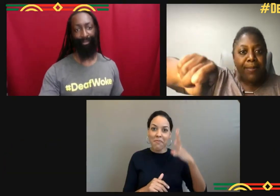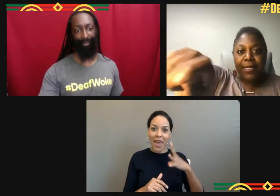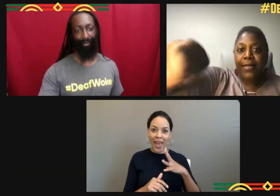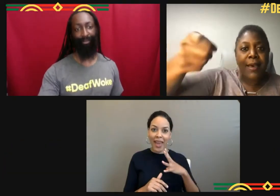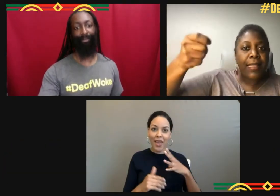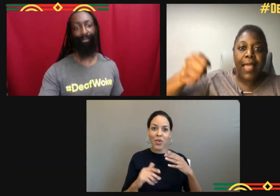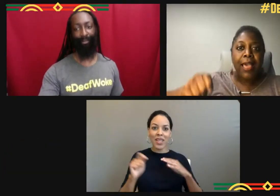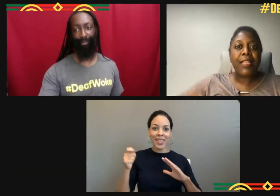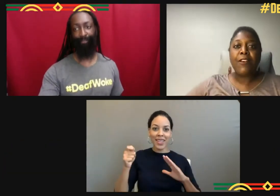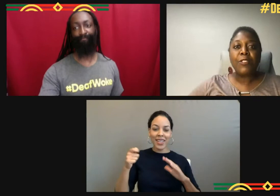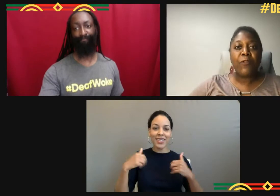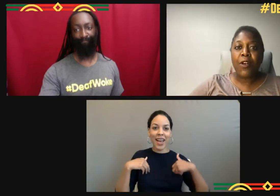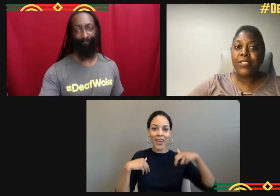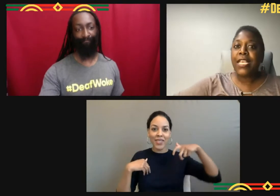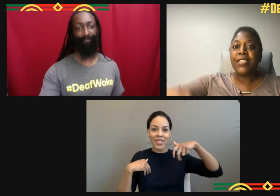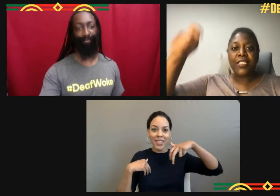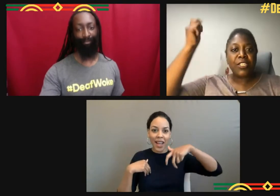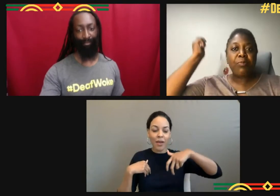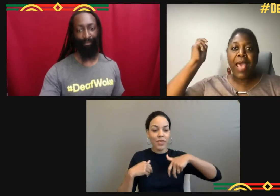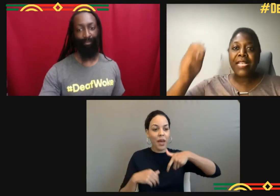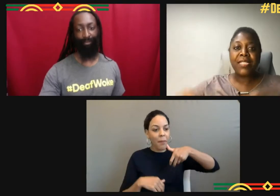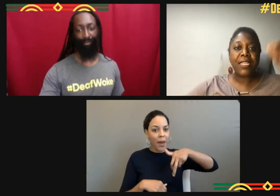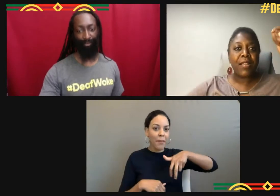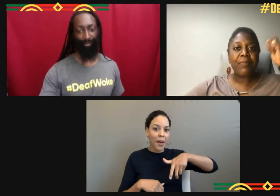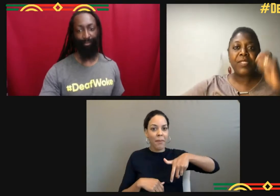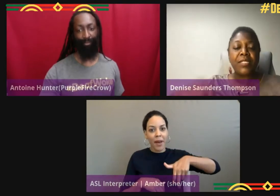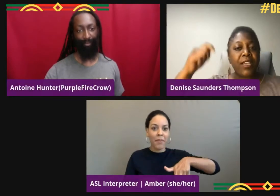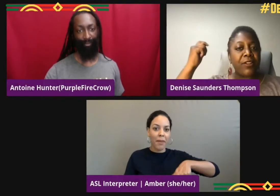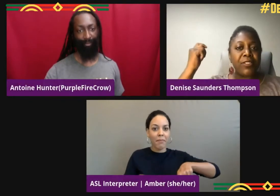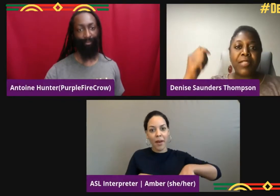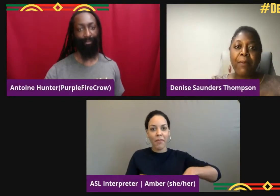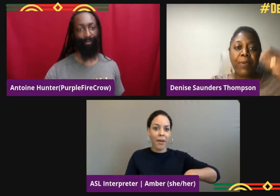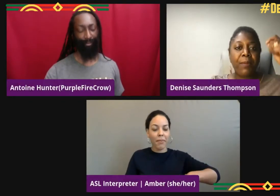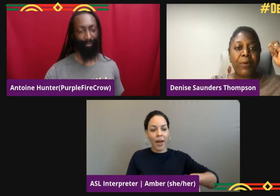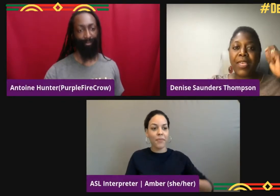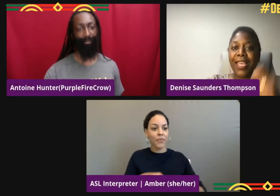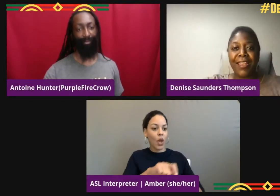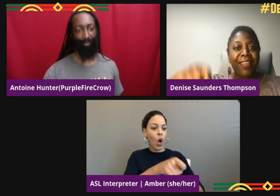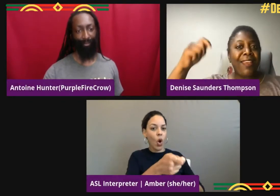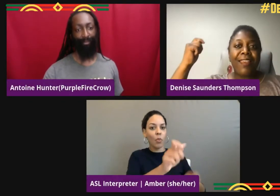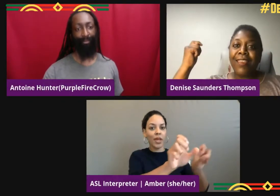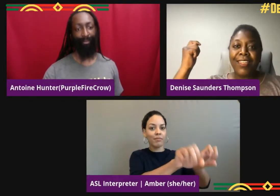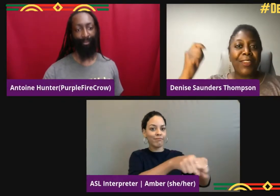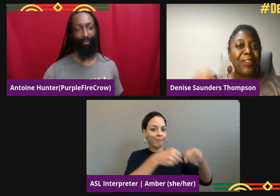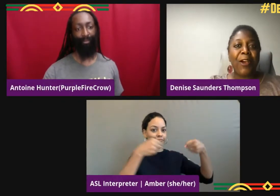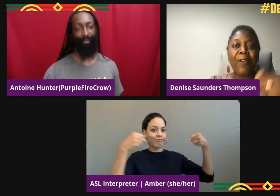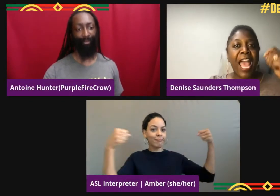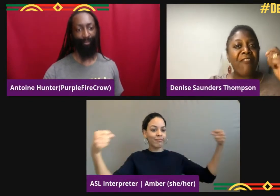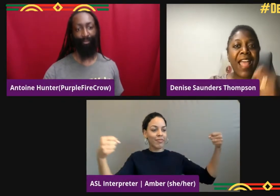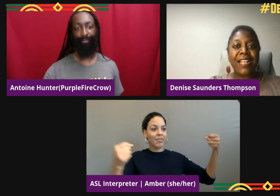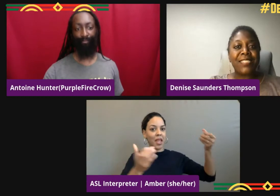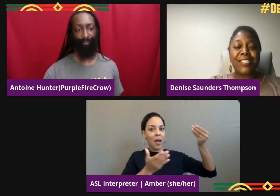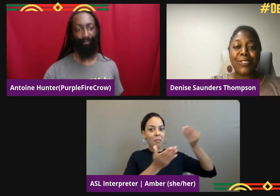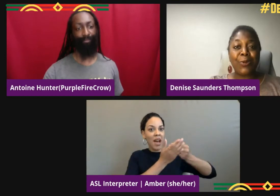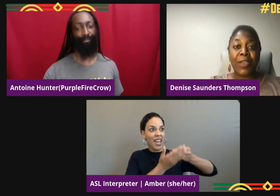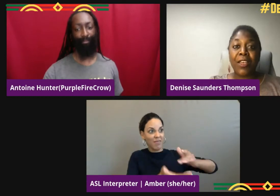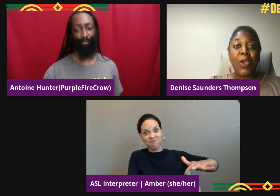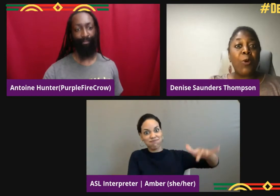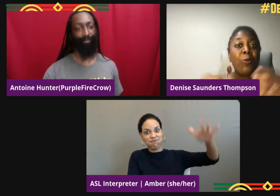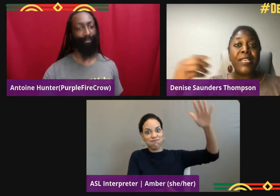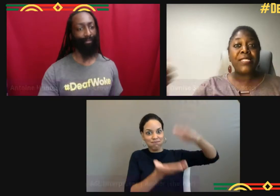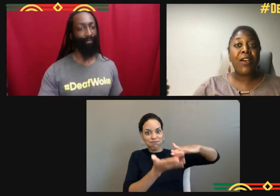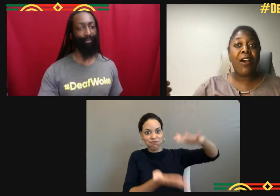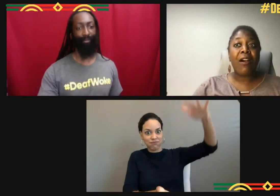the steps and unlocking those vaults and then just passing it up the stairs so that people can, you know, have access to